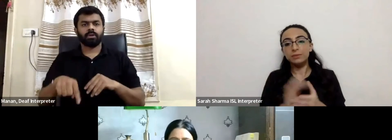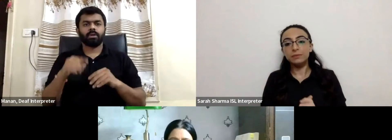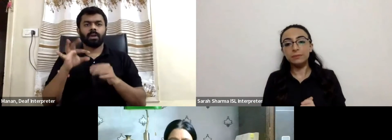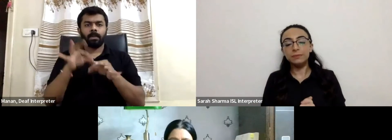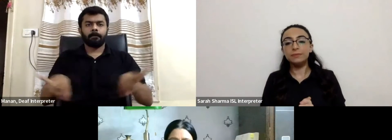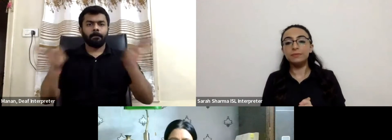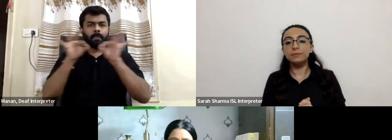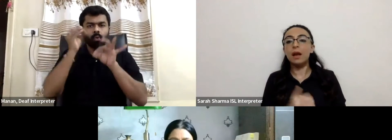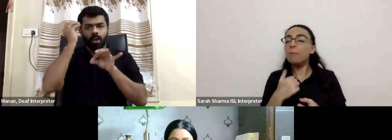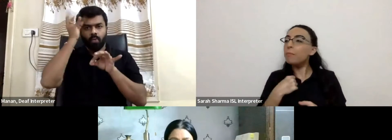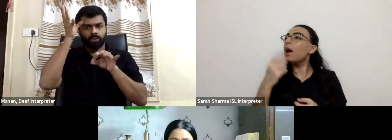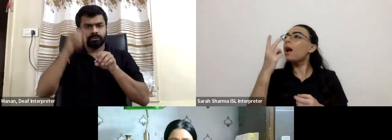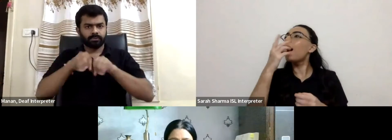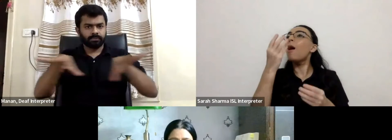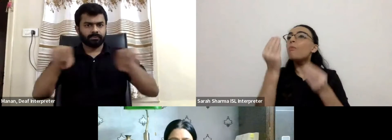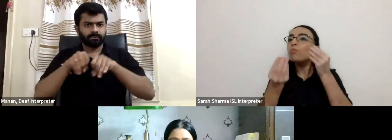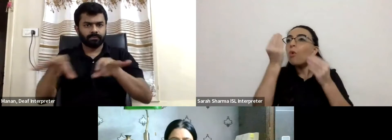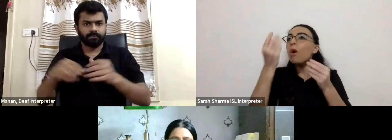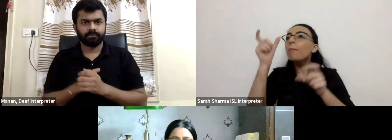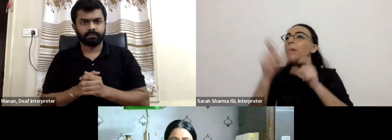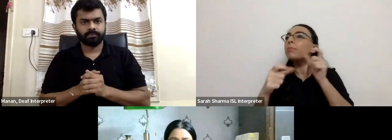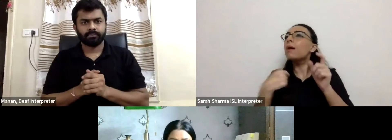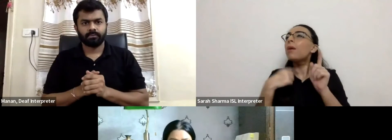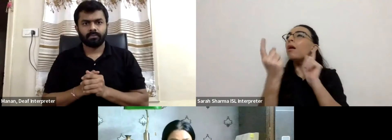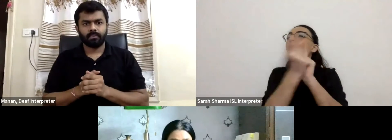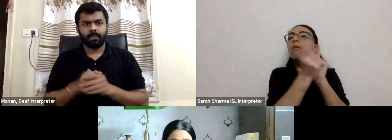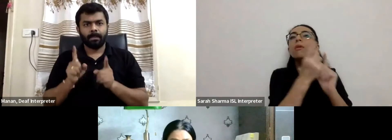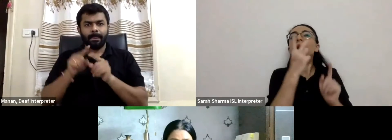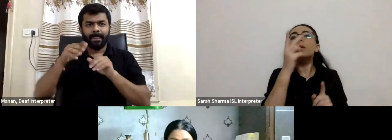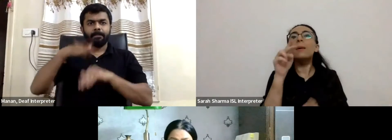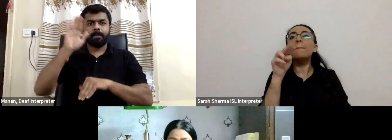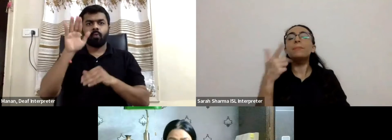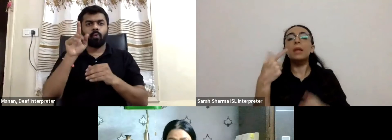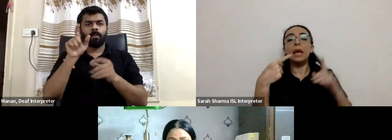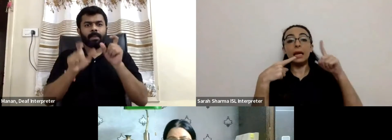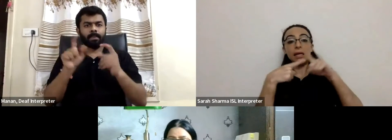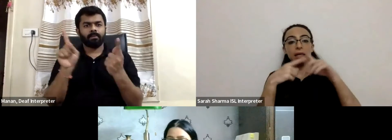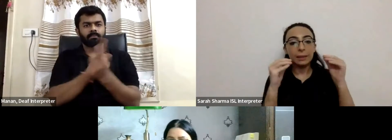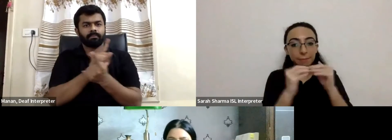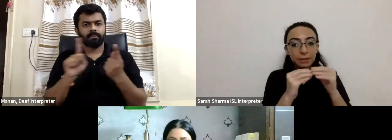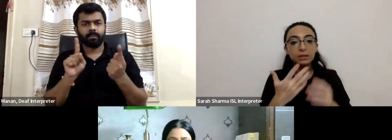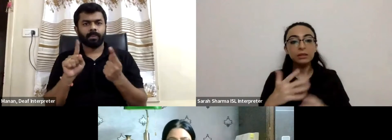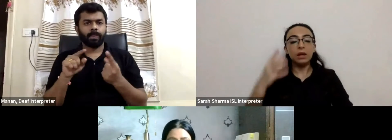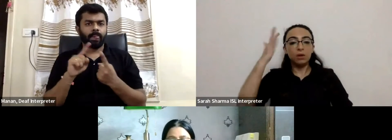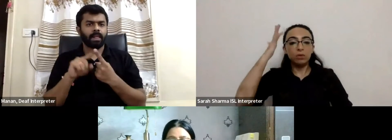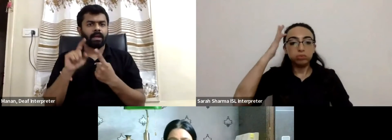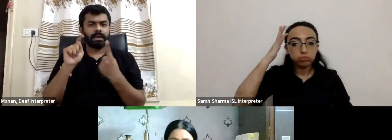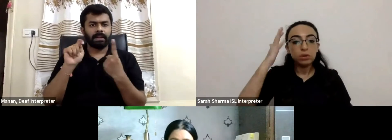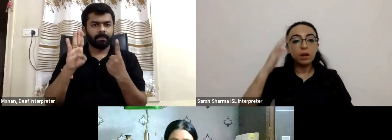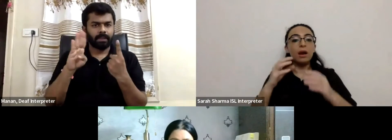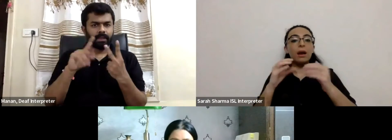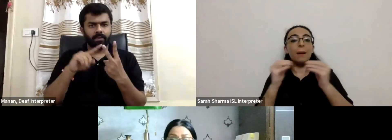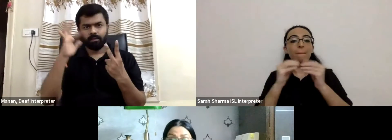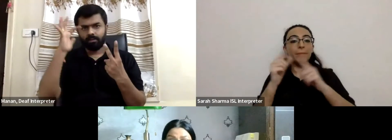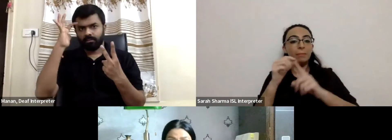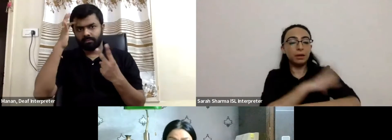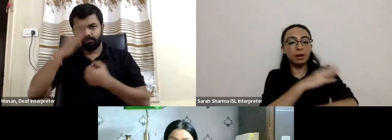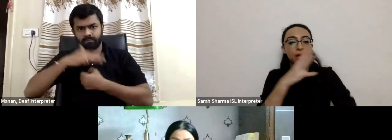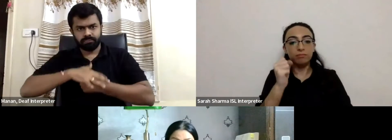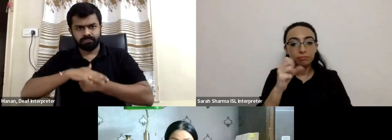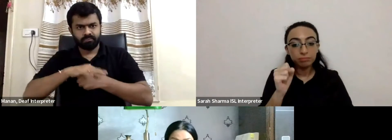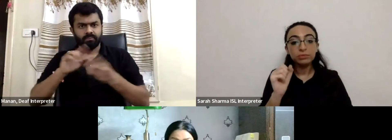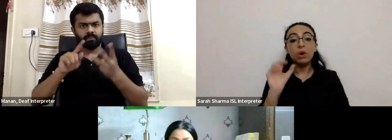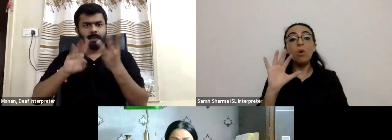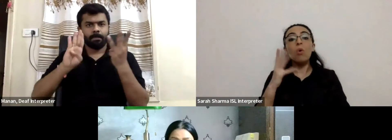make them aware about communicable diseases, tuberculosis, hypertension, non-communicable diseases, and